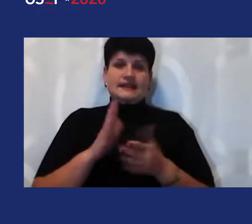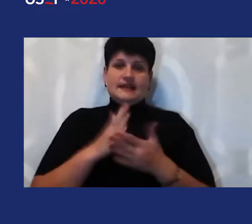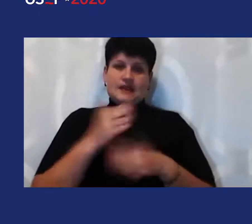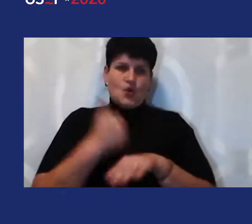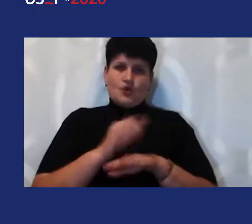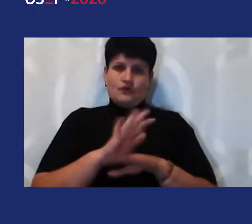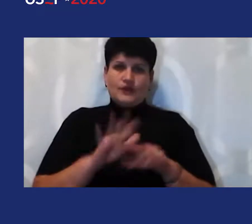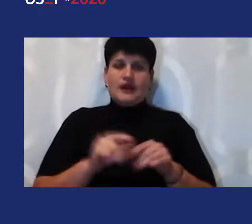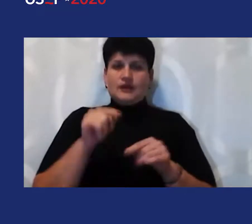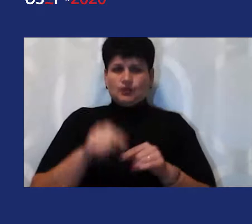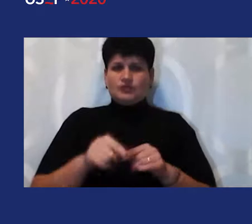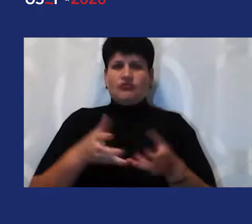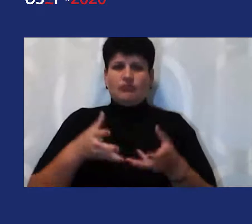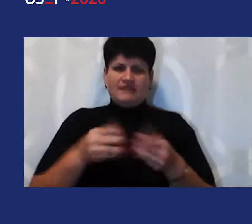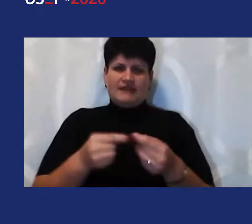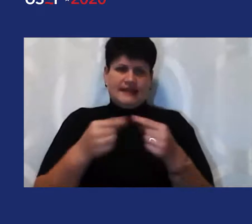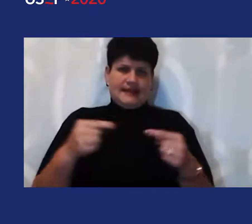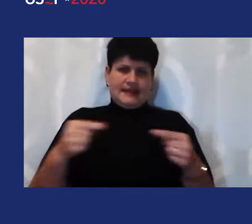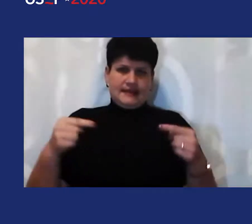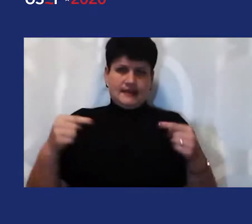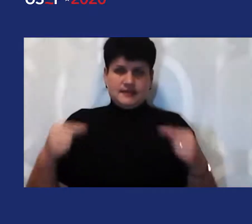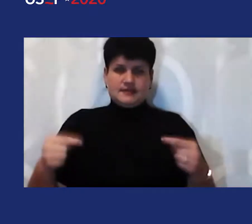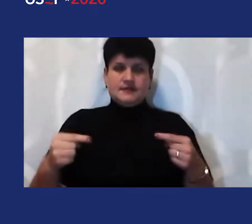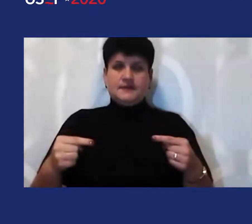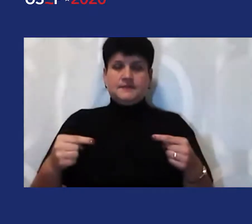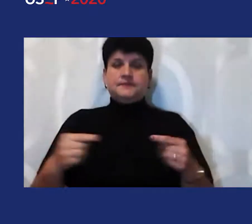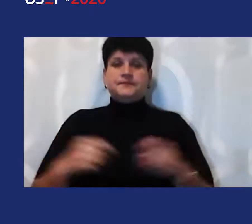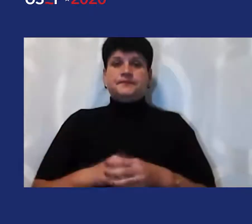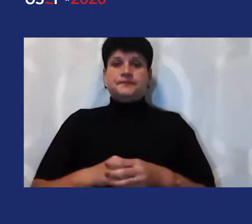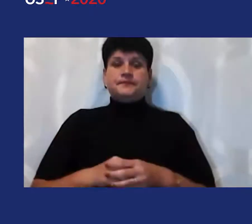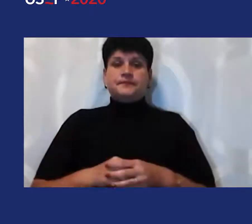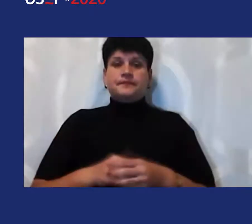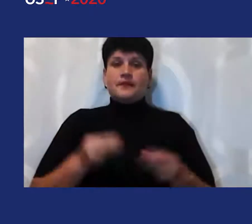yet disaggregated across the regions